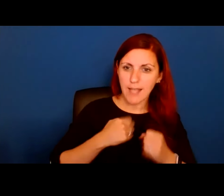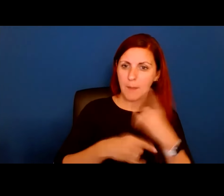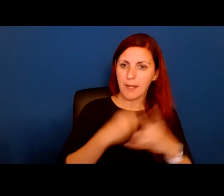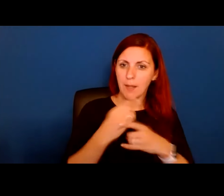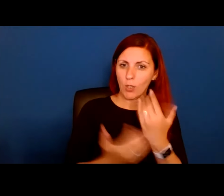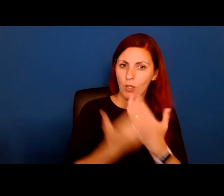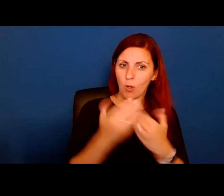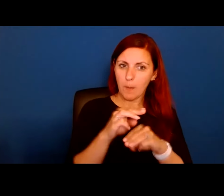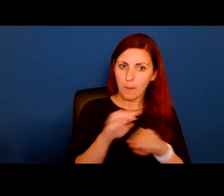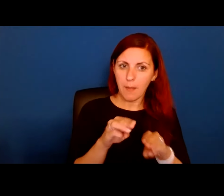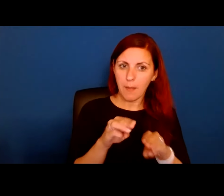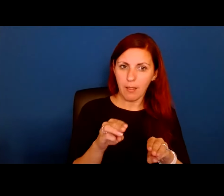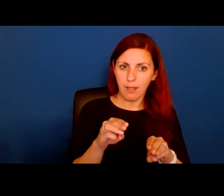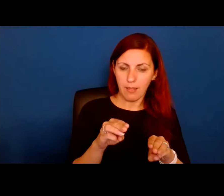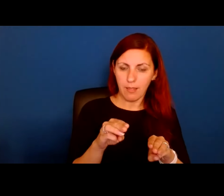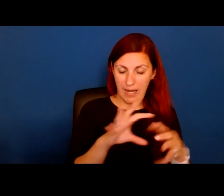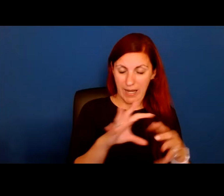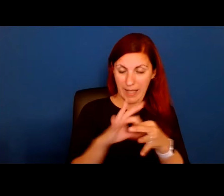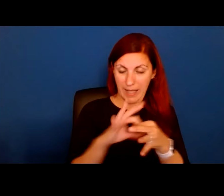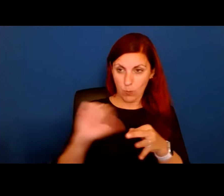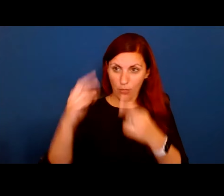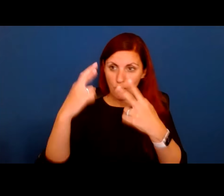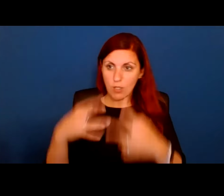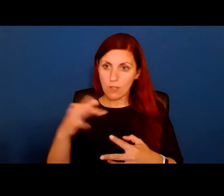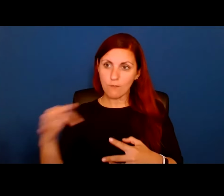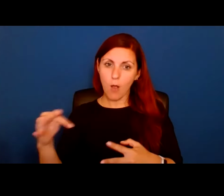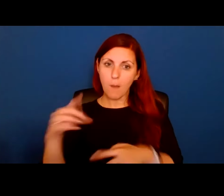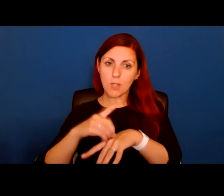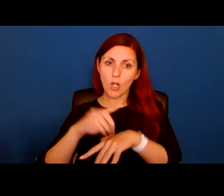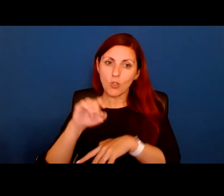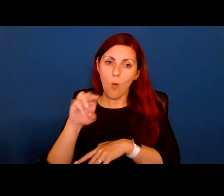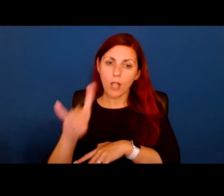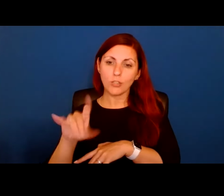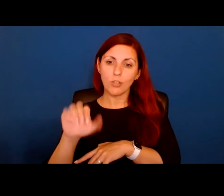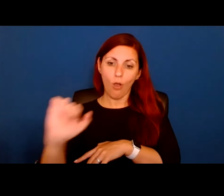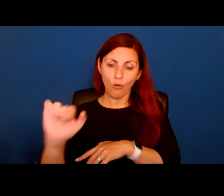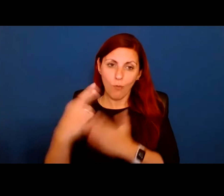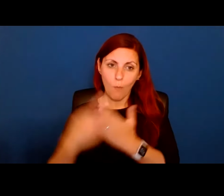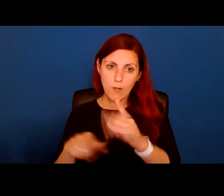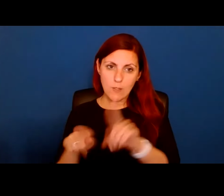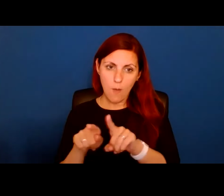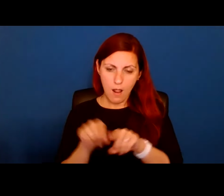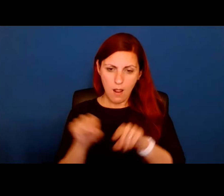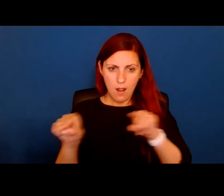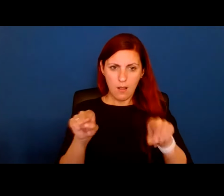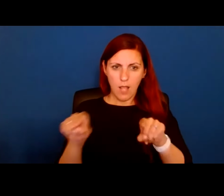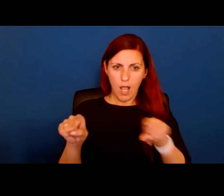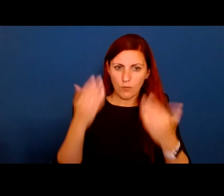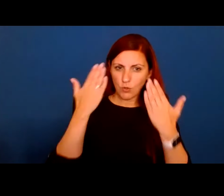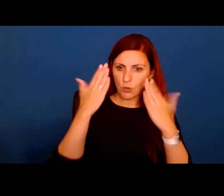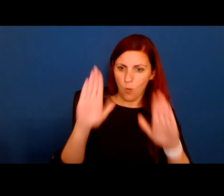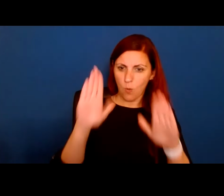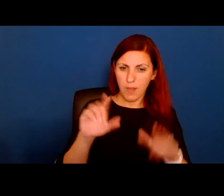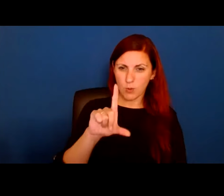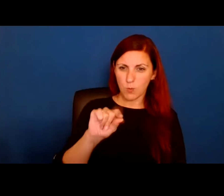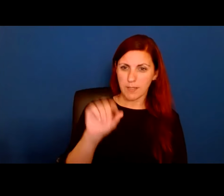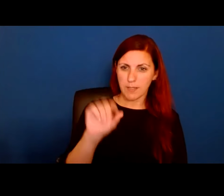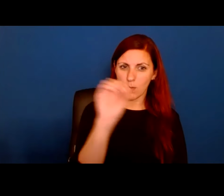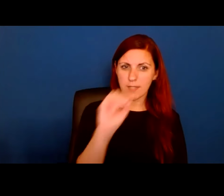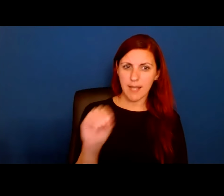Dr. Walsh's report has created, CSO figures released earlier this year show that 20% of detected